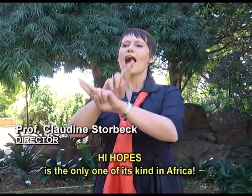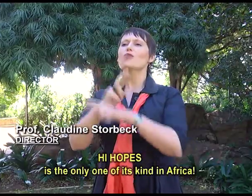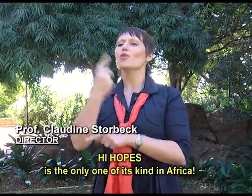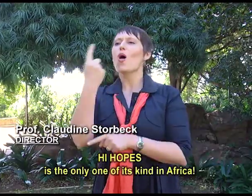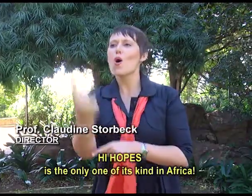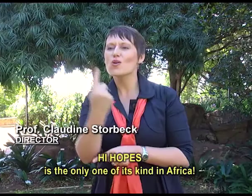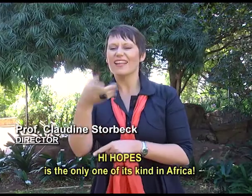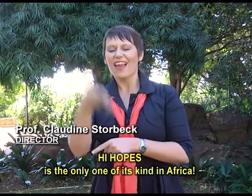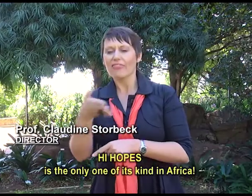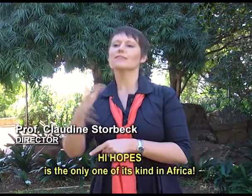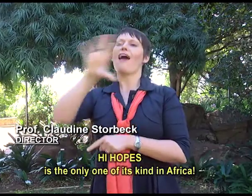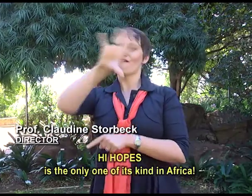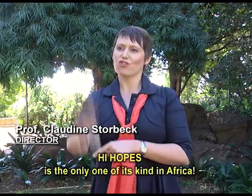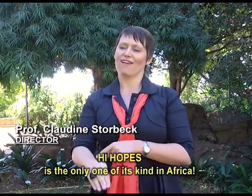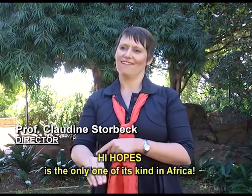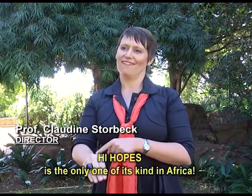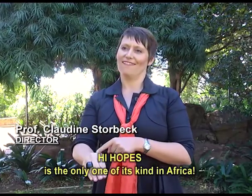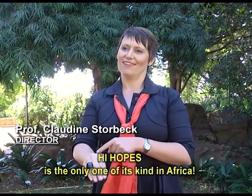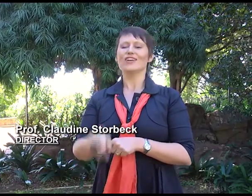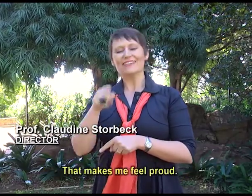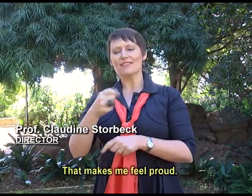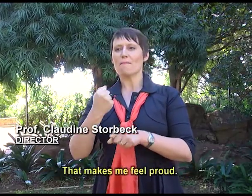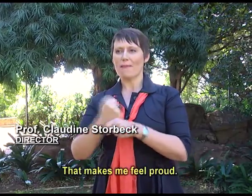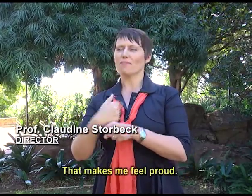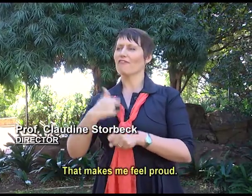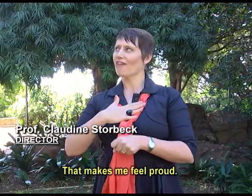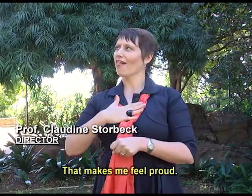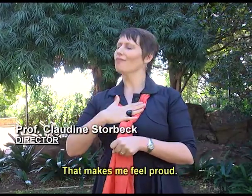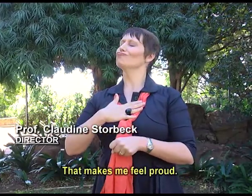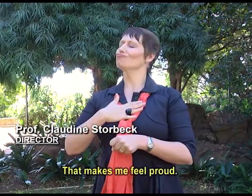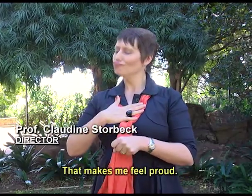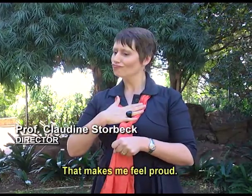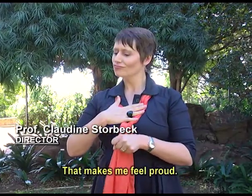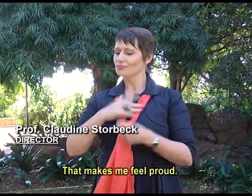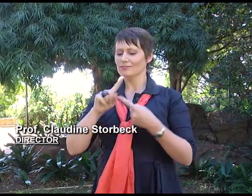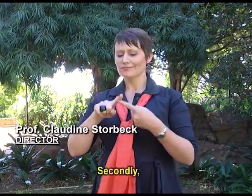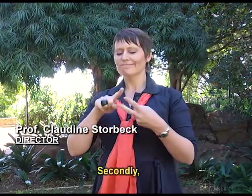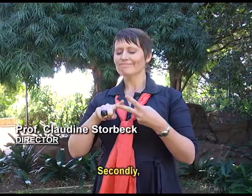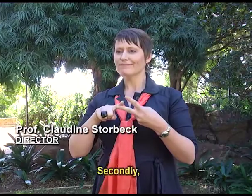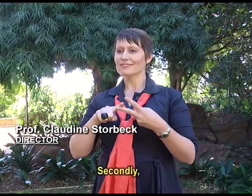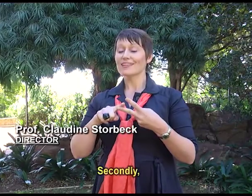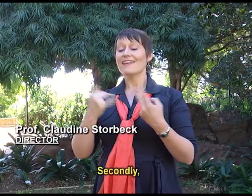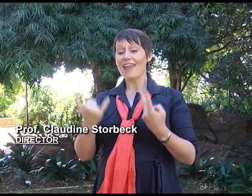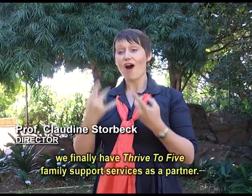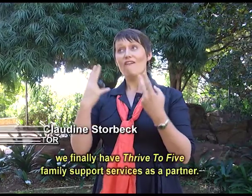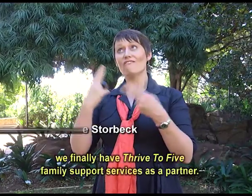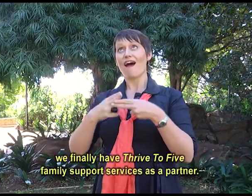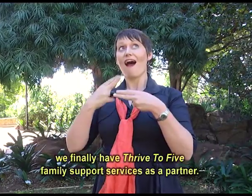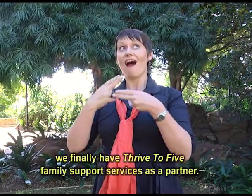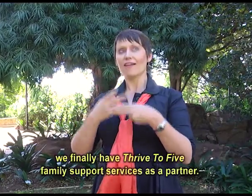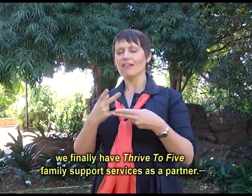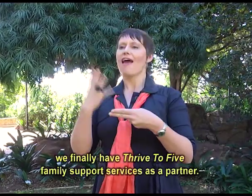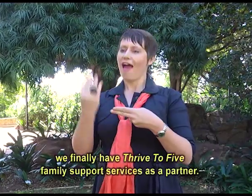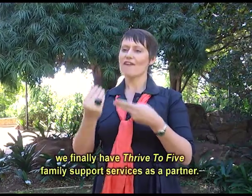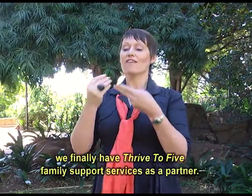High Hopes is the only one of its kind in Africa. That makes me feel proud. Secondly, we finally